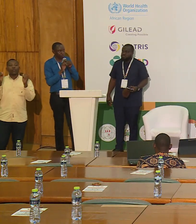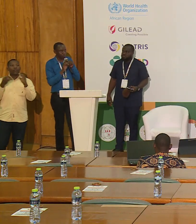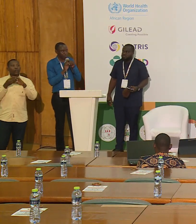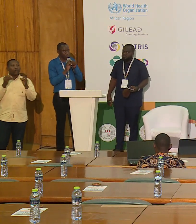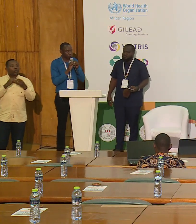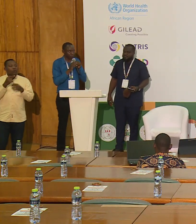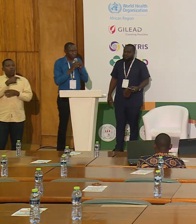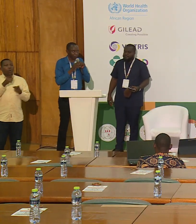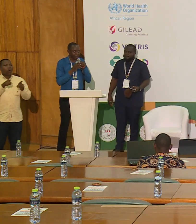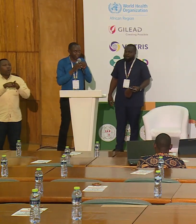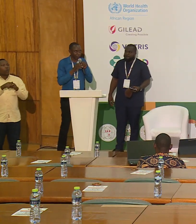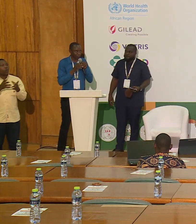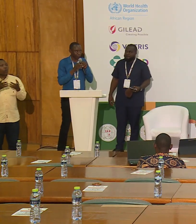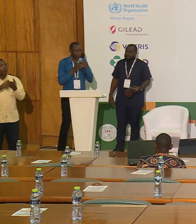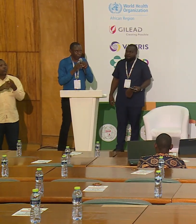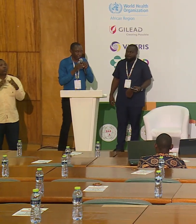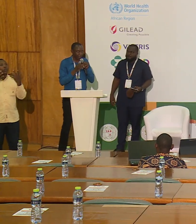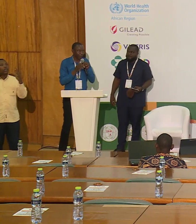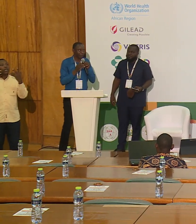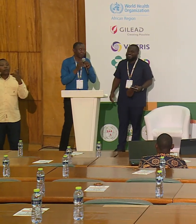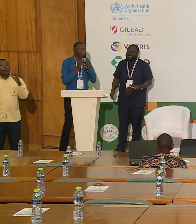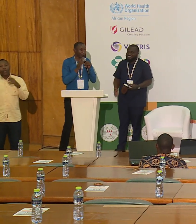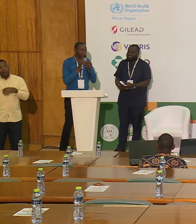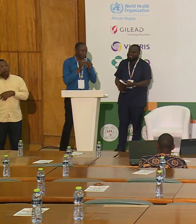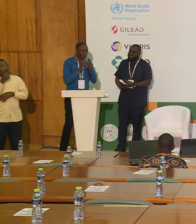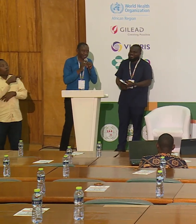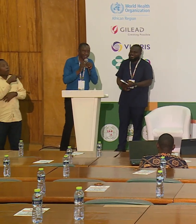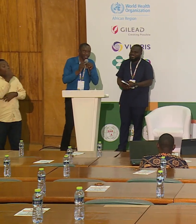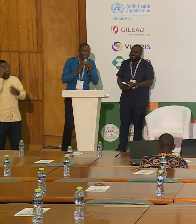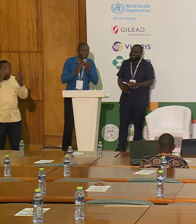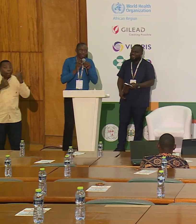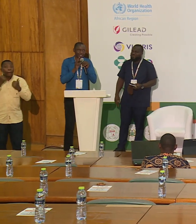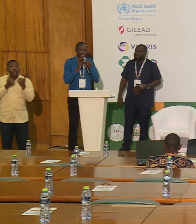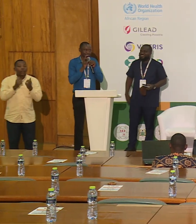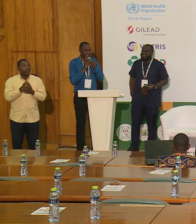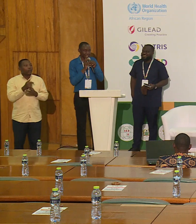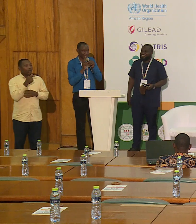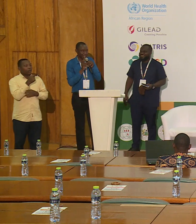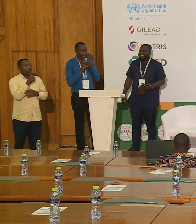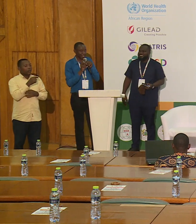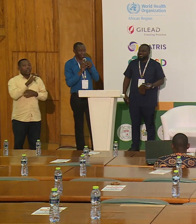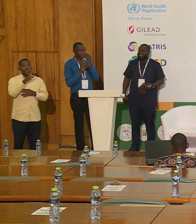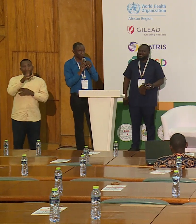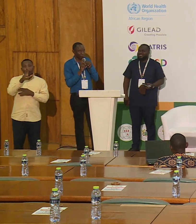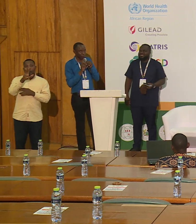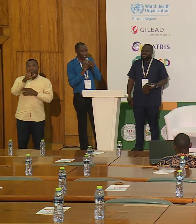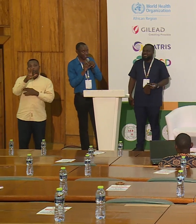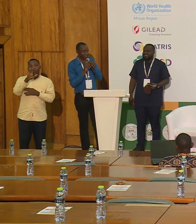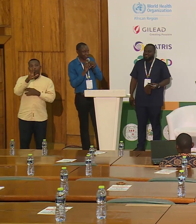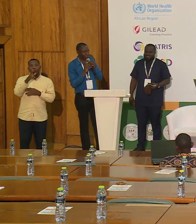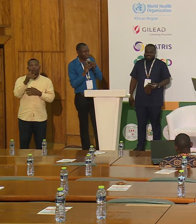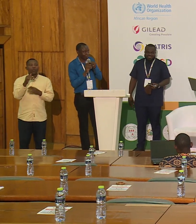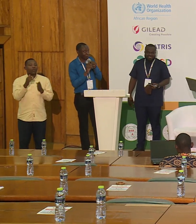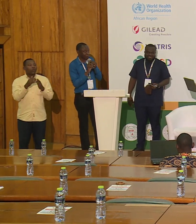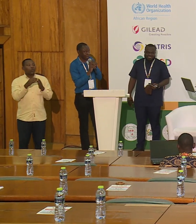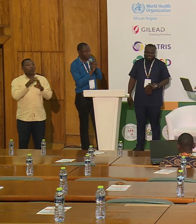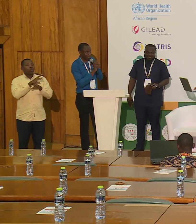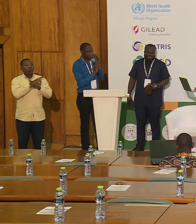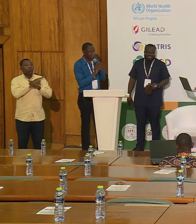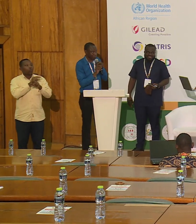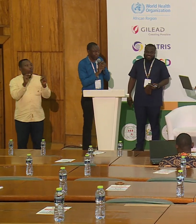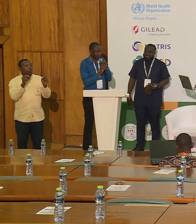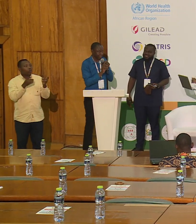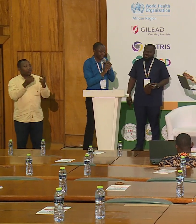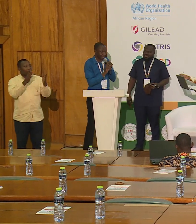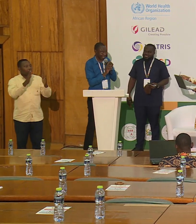would also want you to clap hands for me, because these 3 sessions had no moderator, because I'm